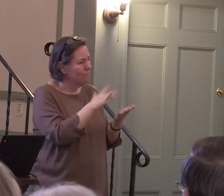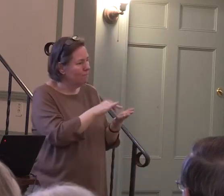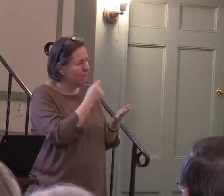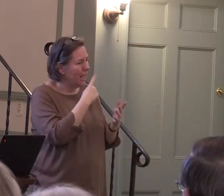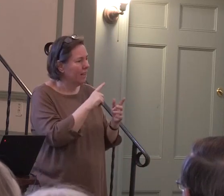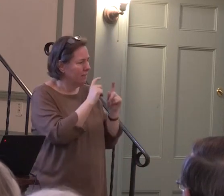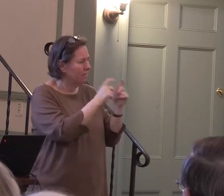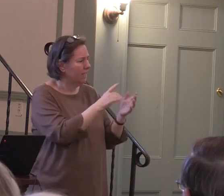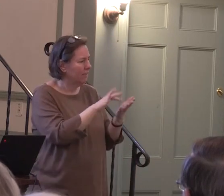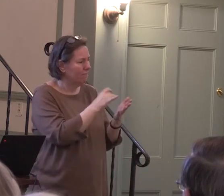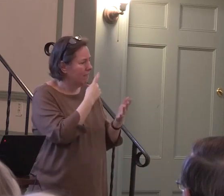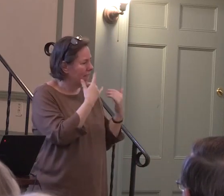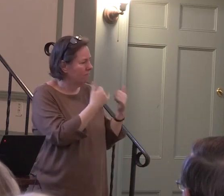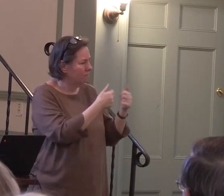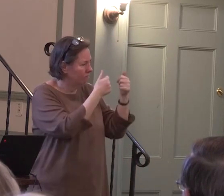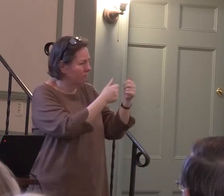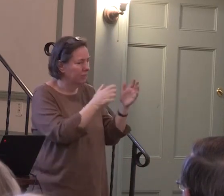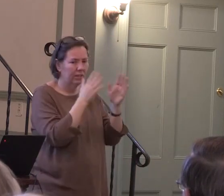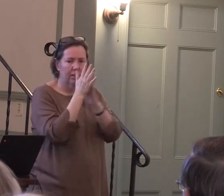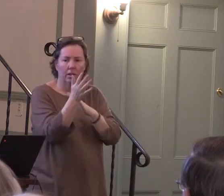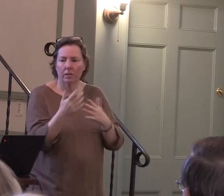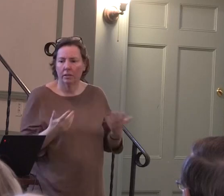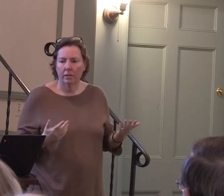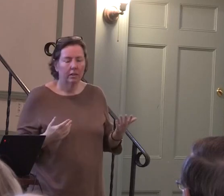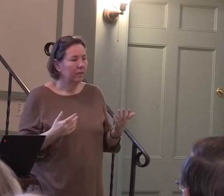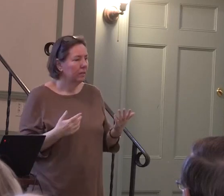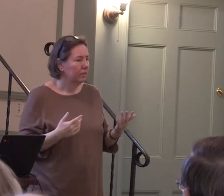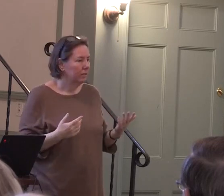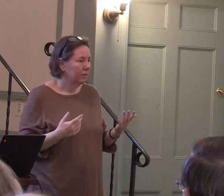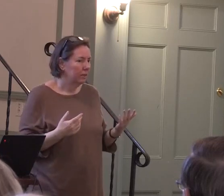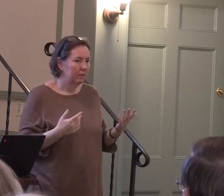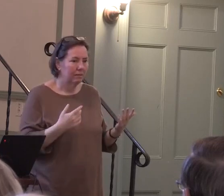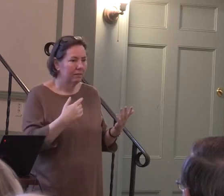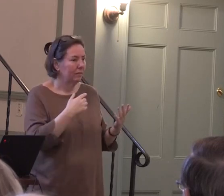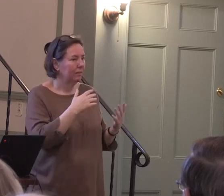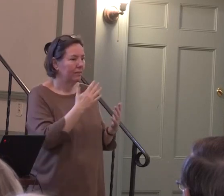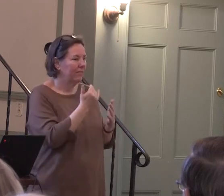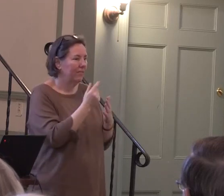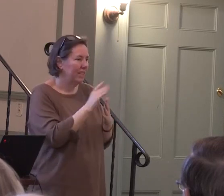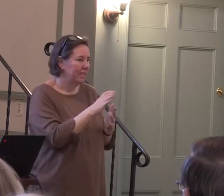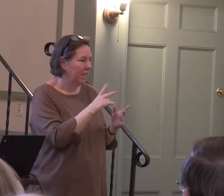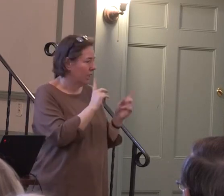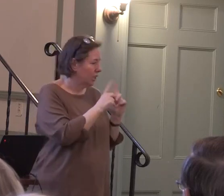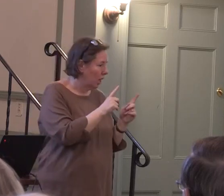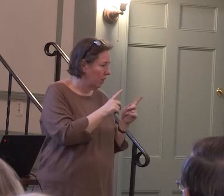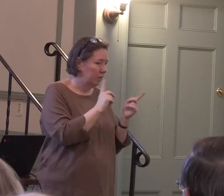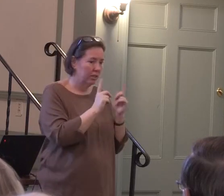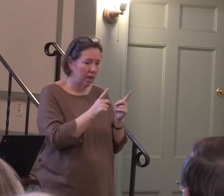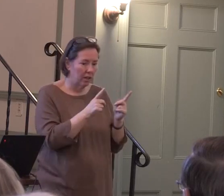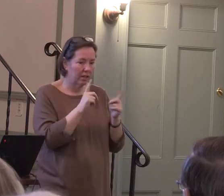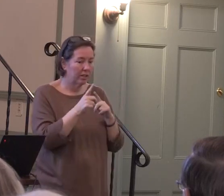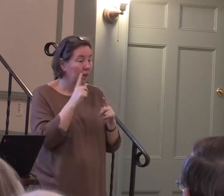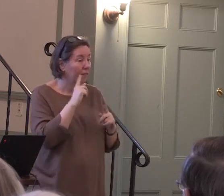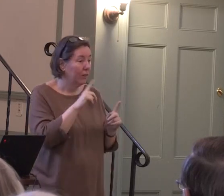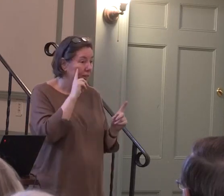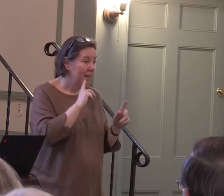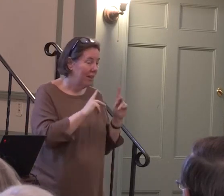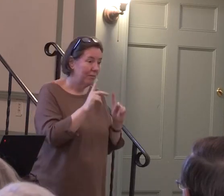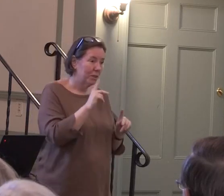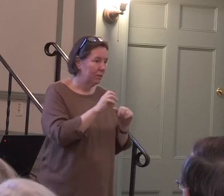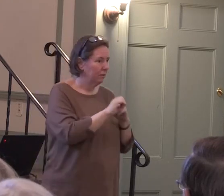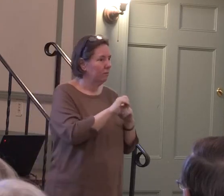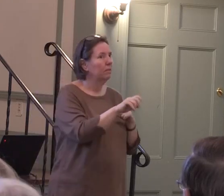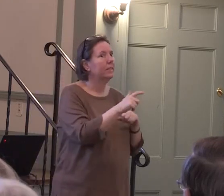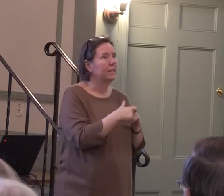now. It's whatever it is, and they would tell you. I don't know, 15 seconds. For a deaf person, it takes a